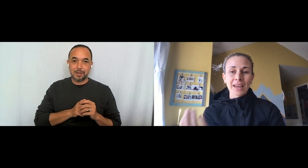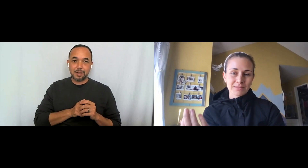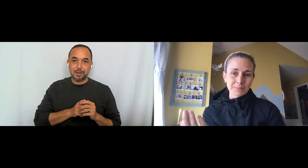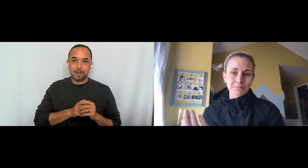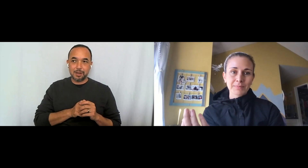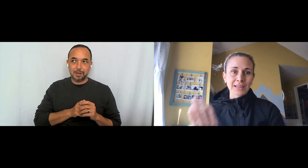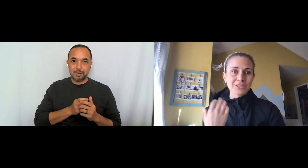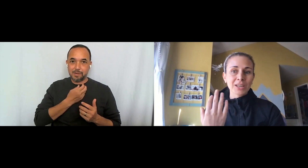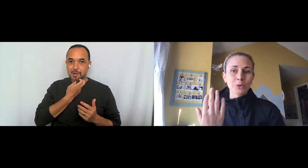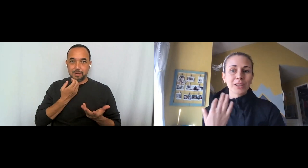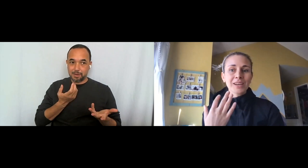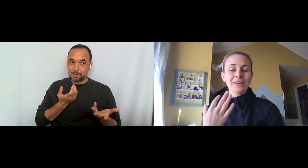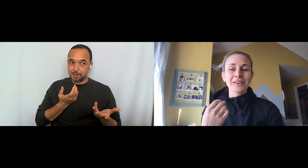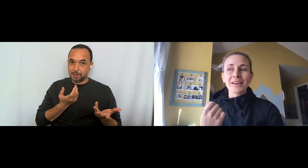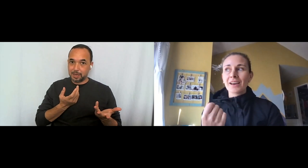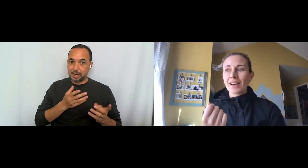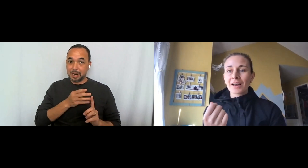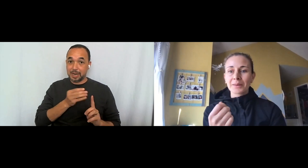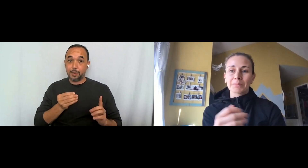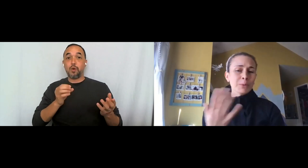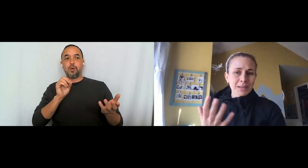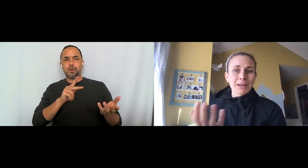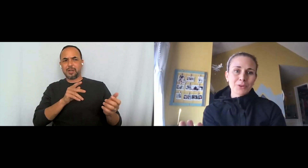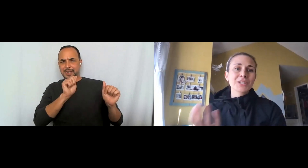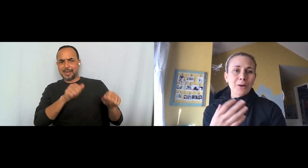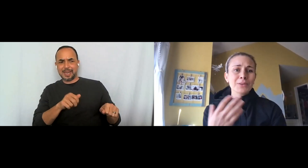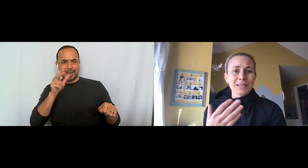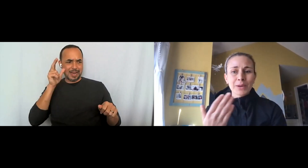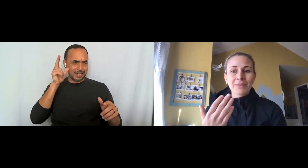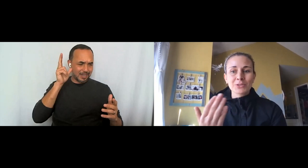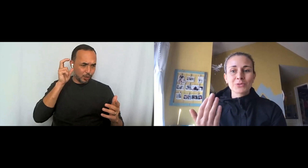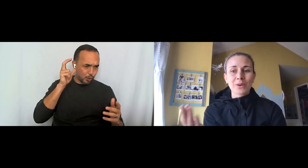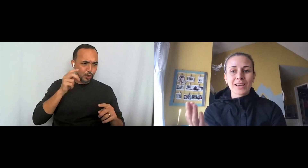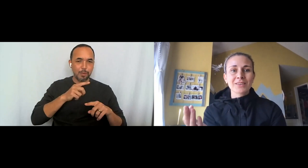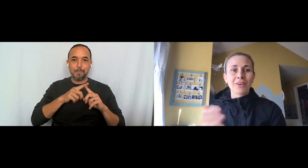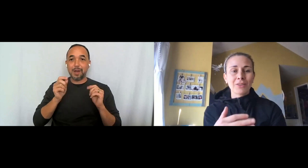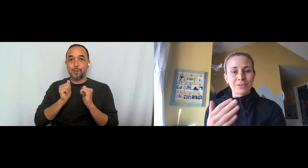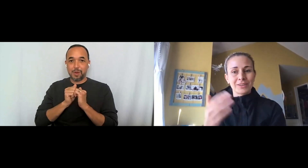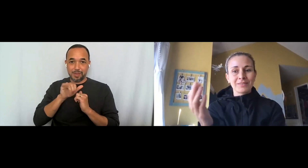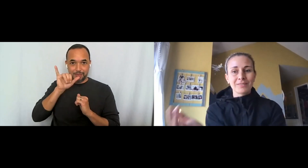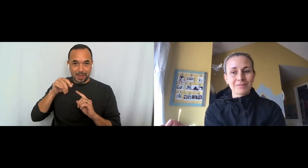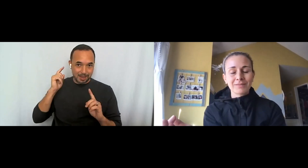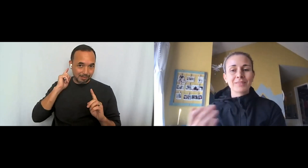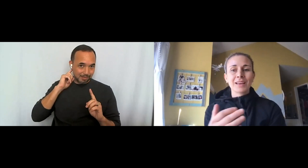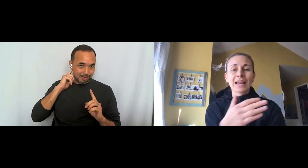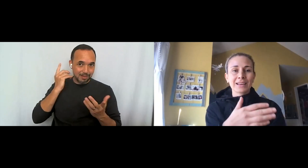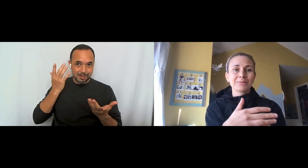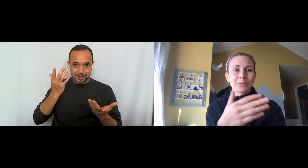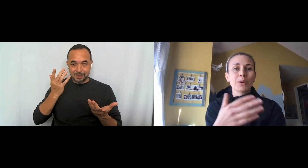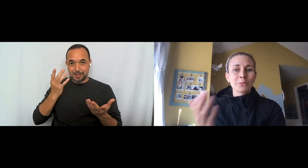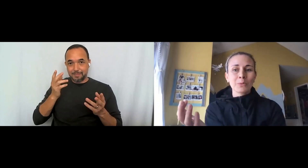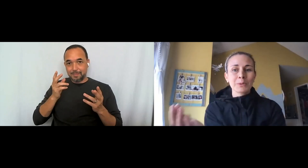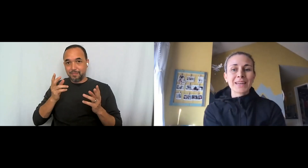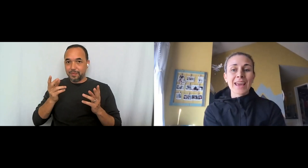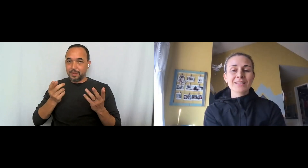That ends like she could hear, but with the microtia, obviously we have to try other, like